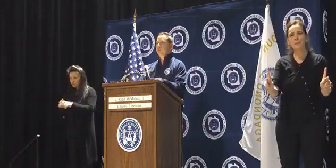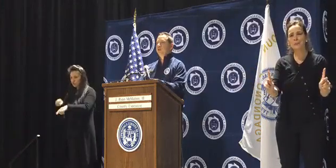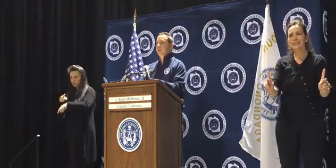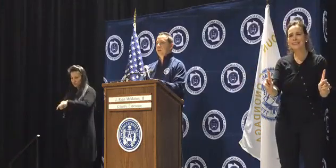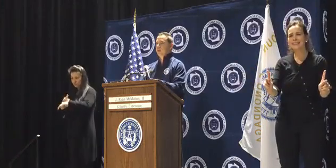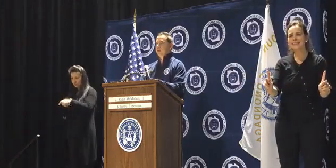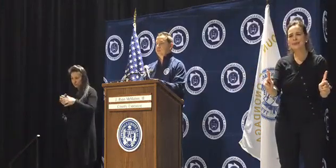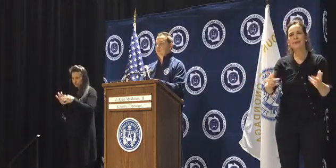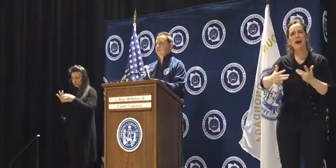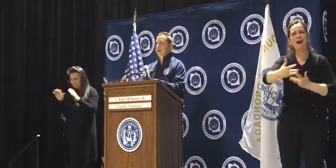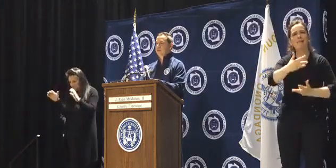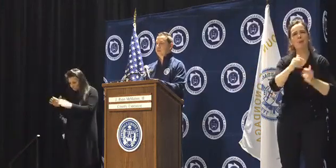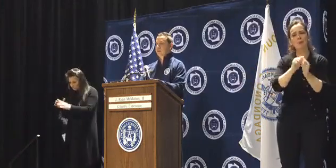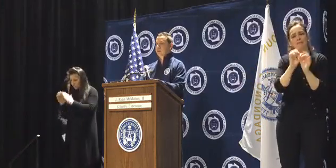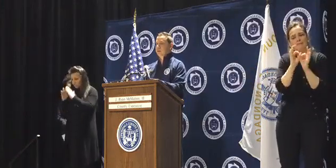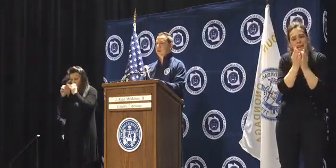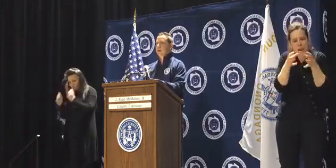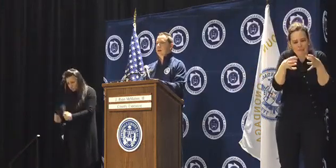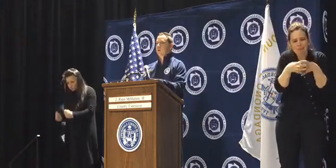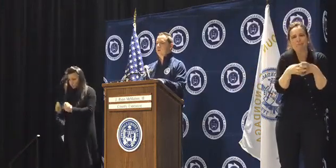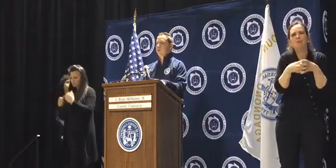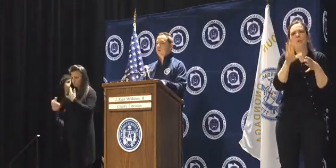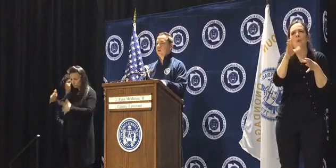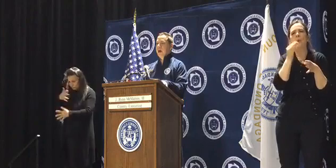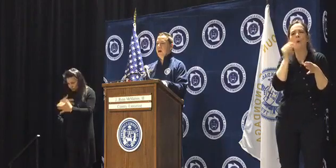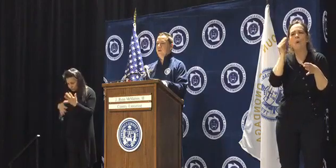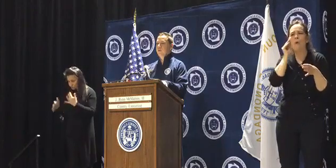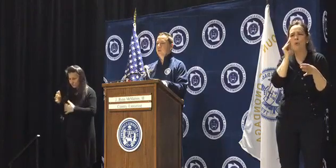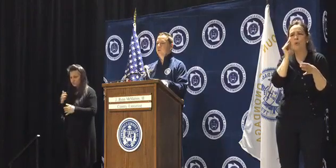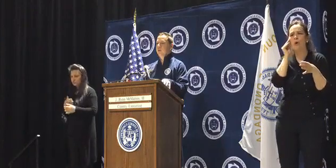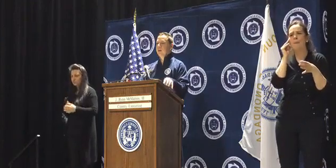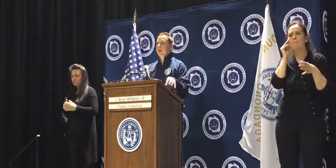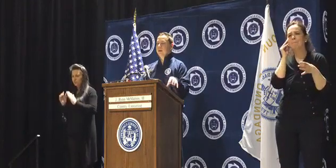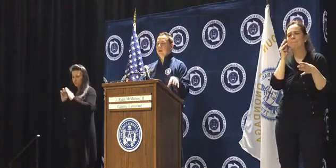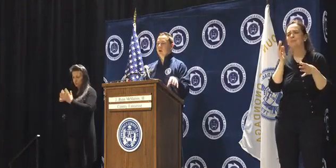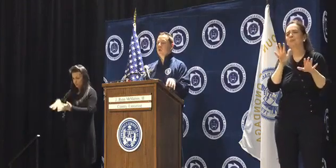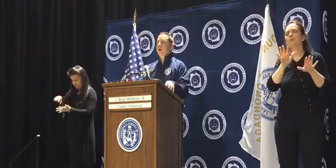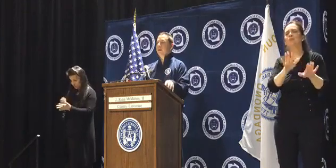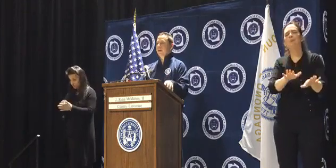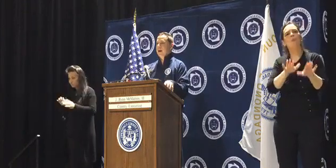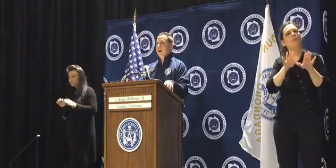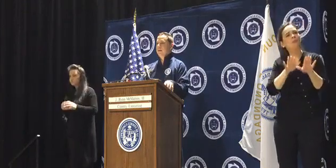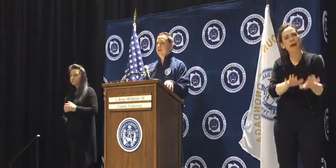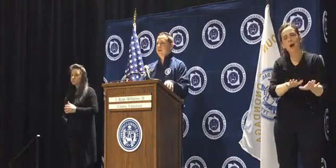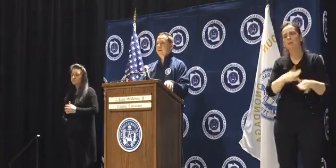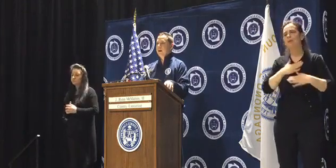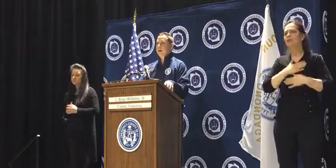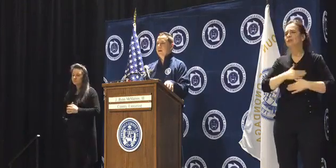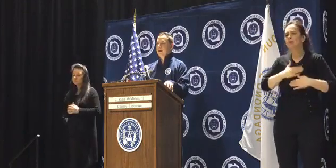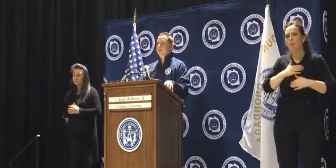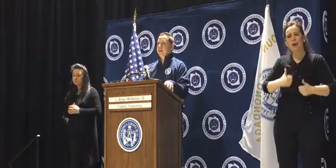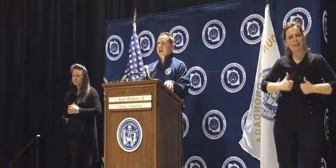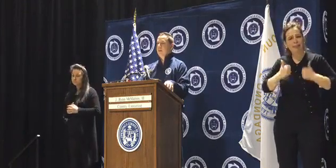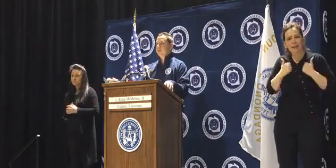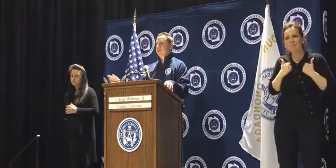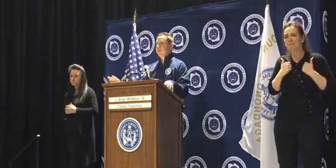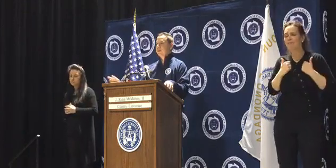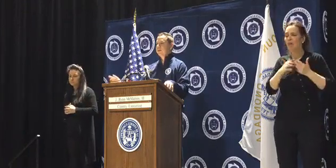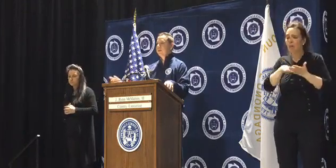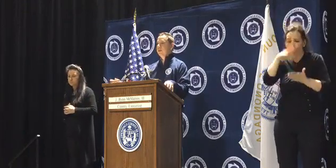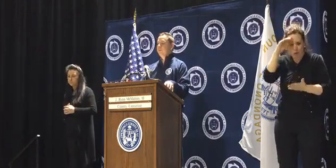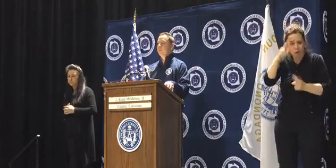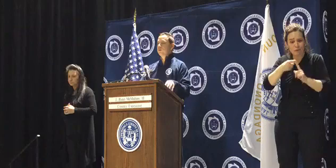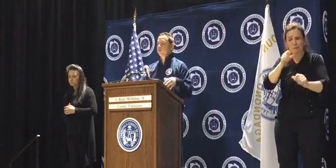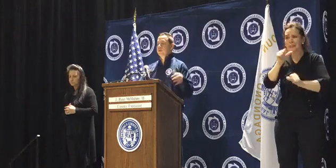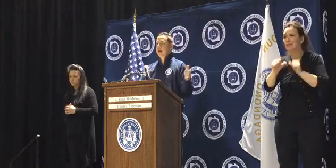and appreciate each other's imperfections and really slow down and get acquainted again. And technology, I think,